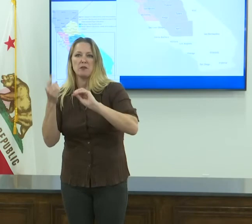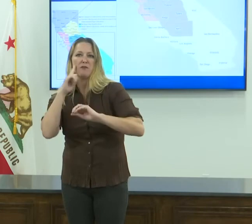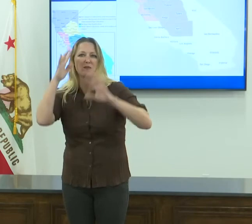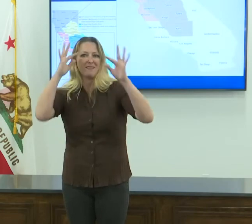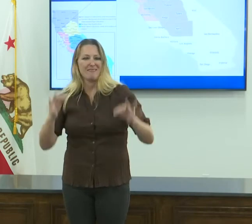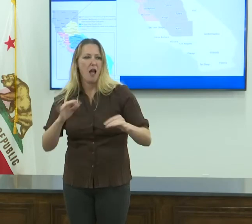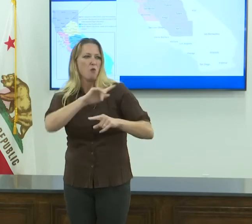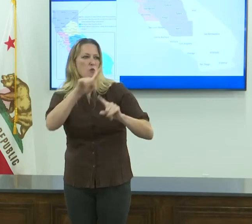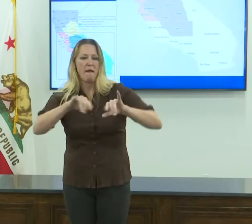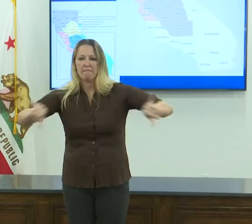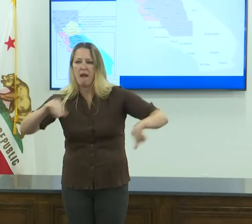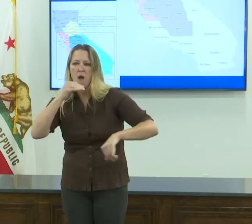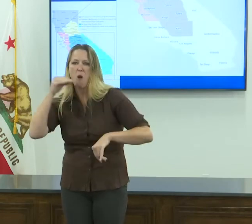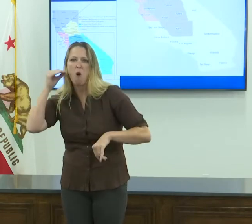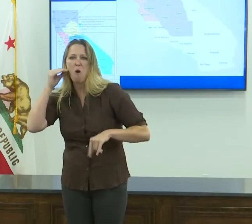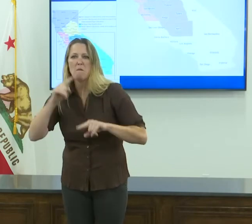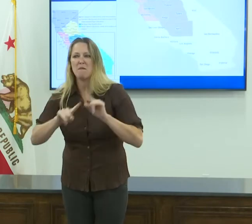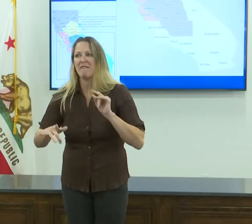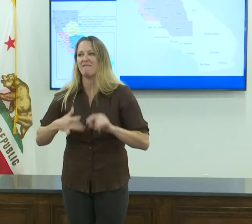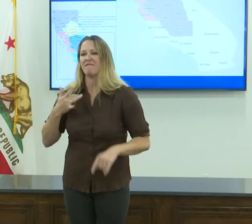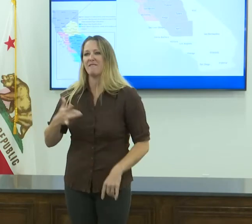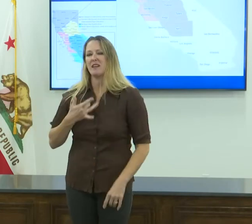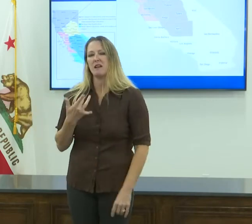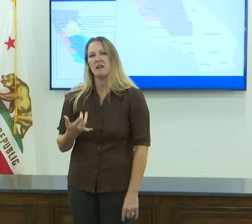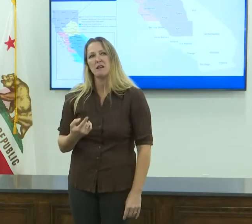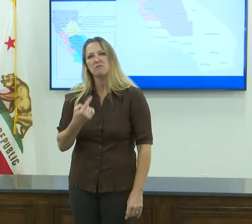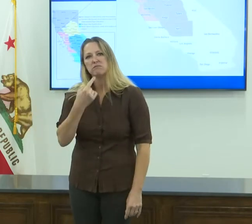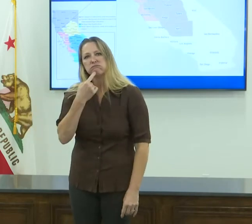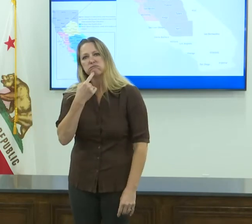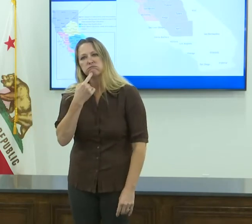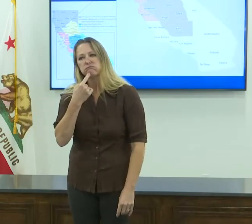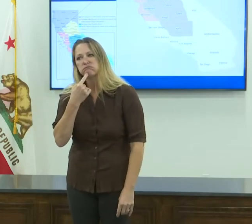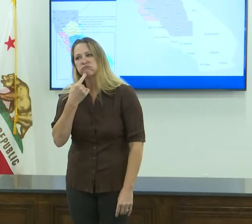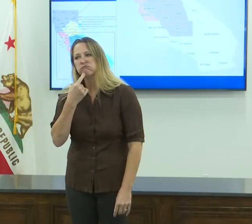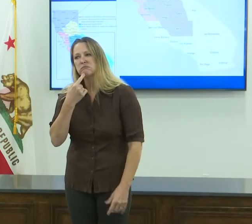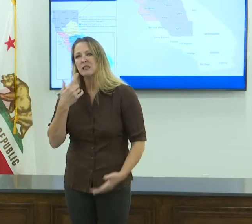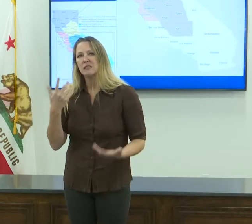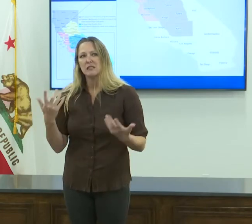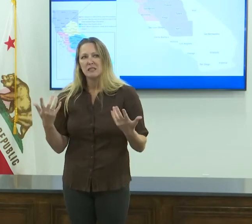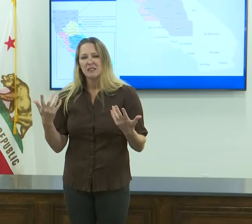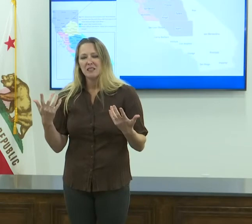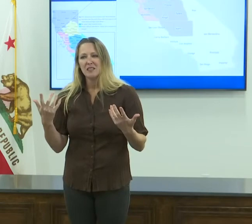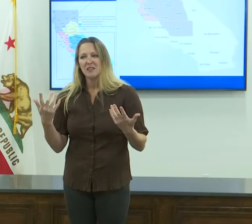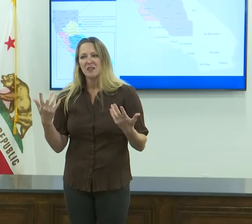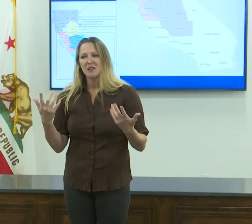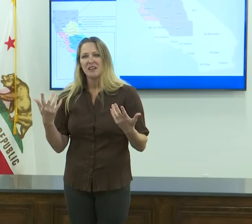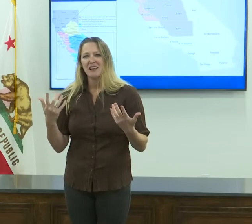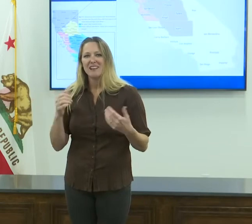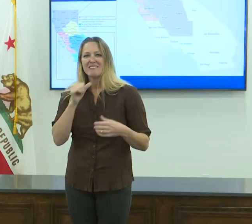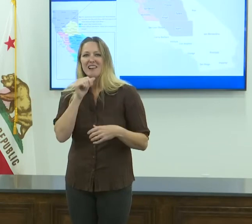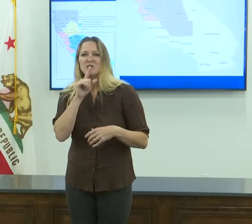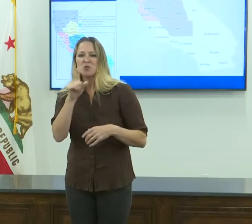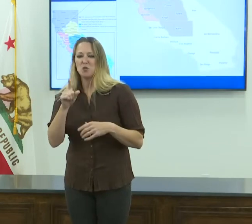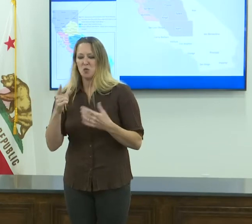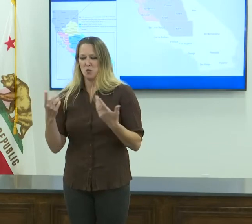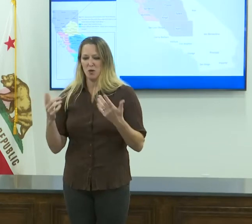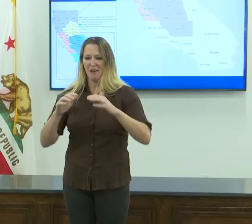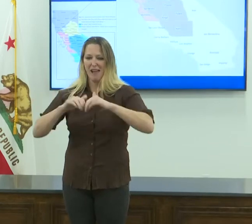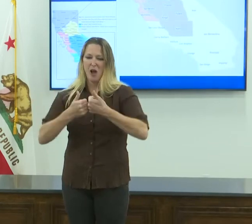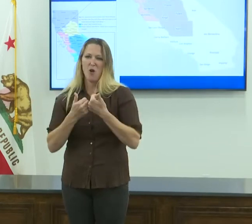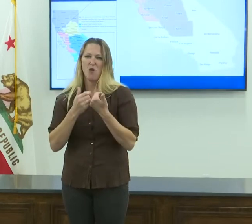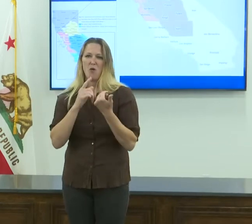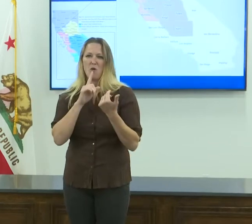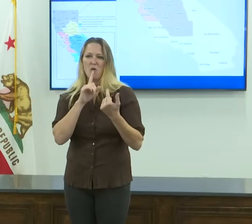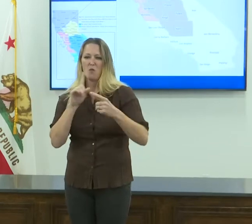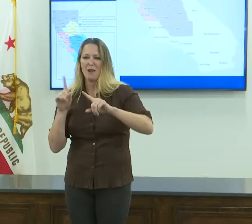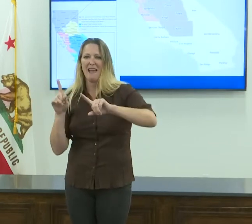we find ourselves at a loss to tell you how to react to this, given that there